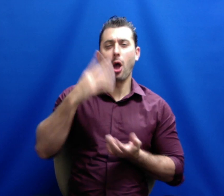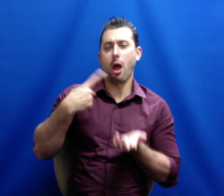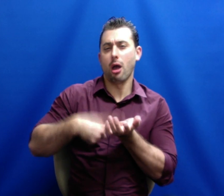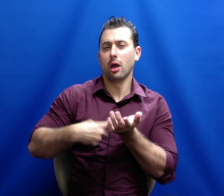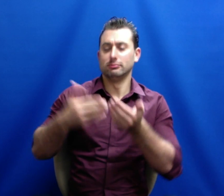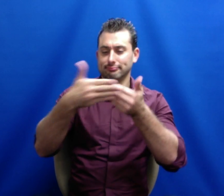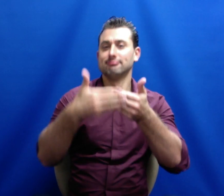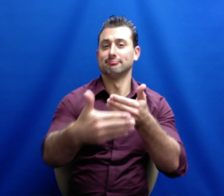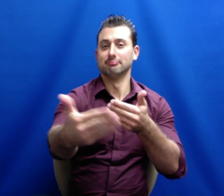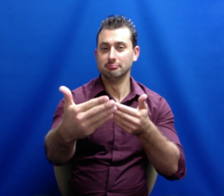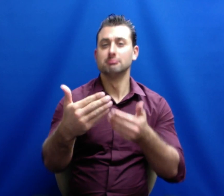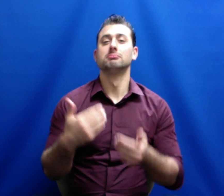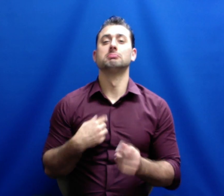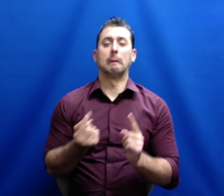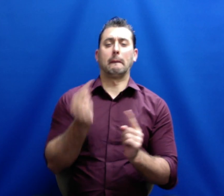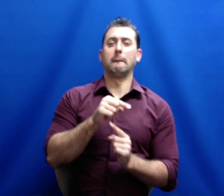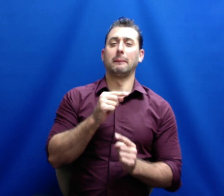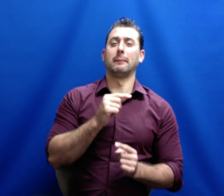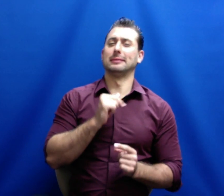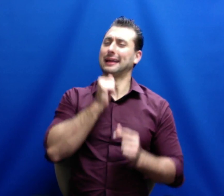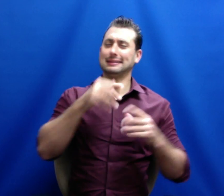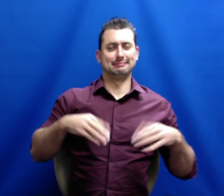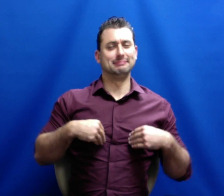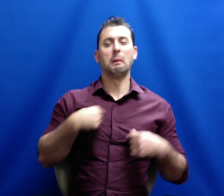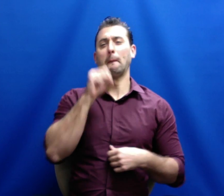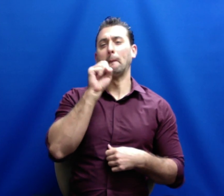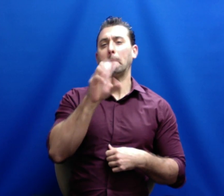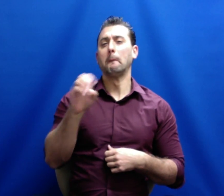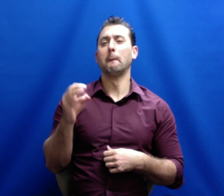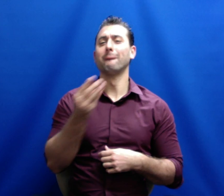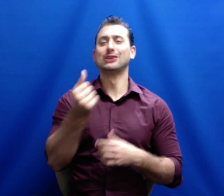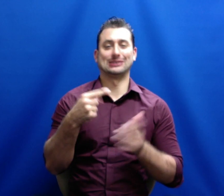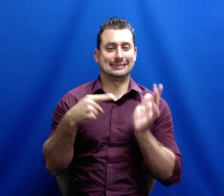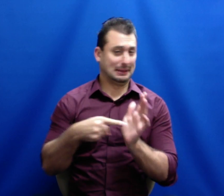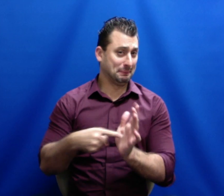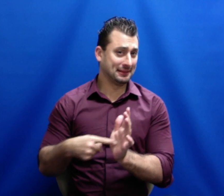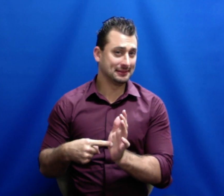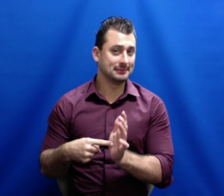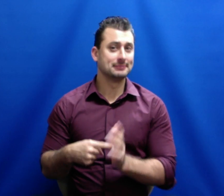an excuse, but it does happen. And in some situations, it would be acceptable as a cultural